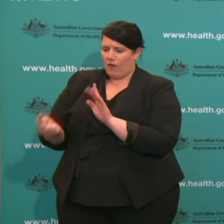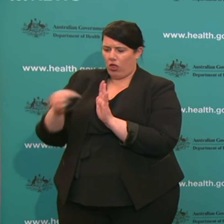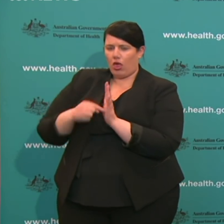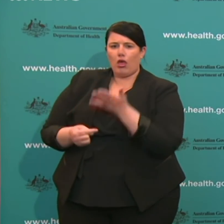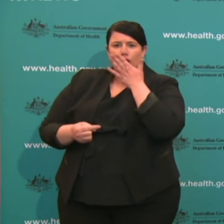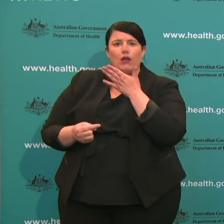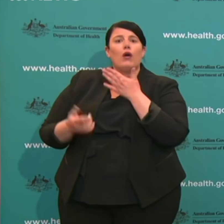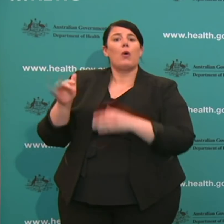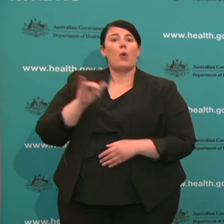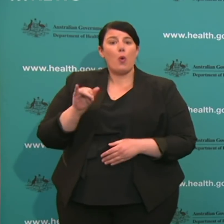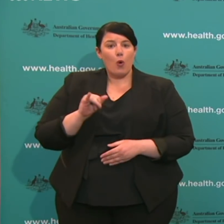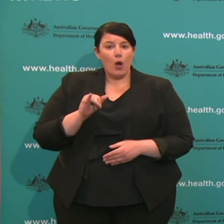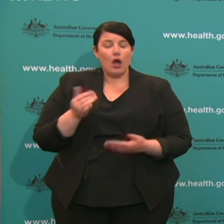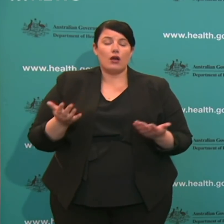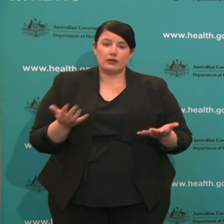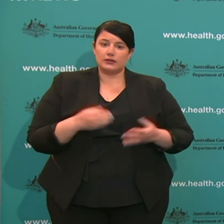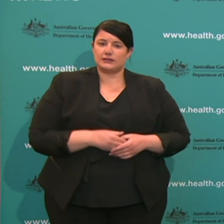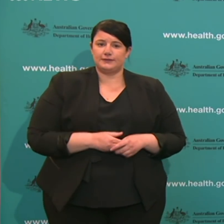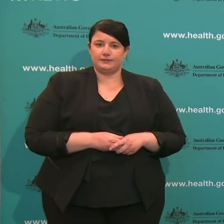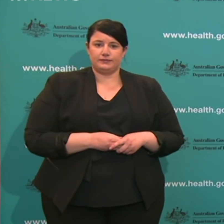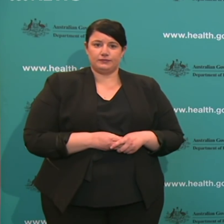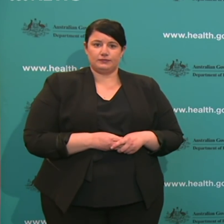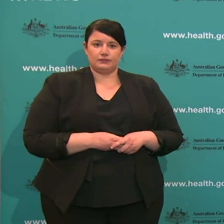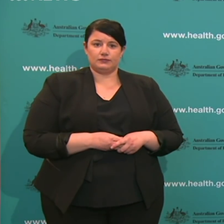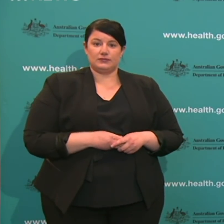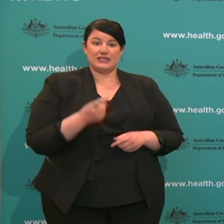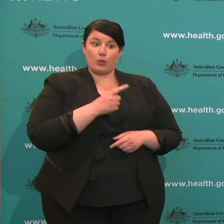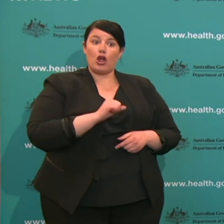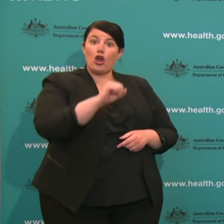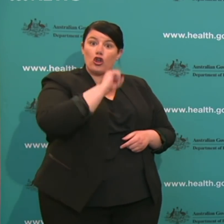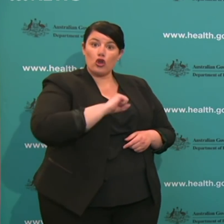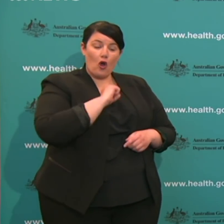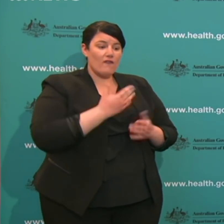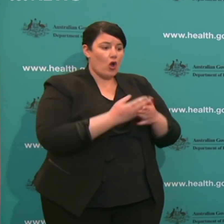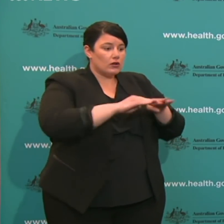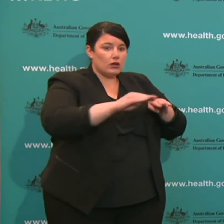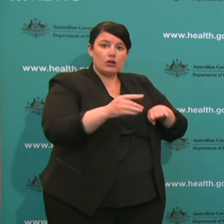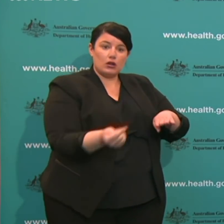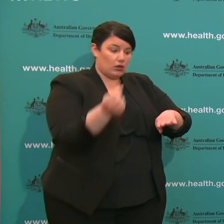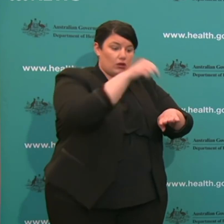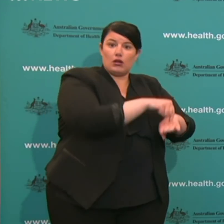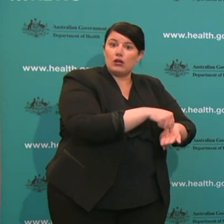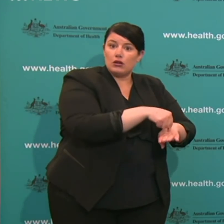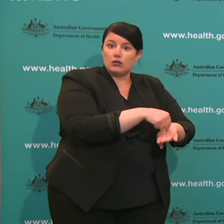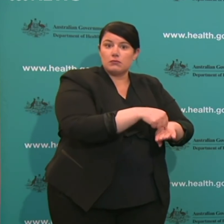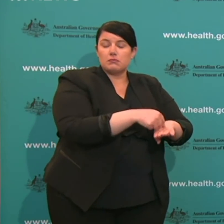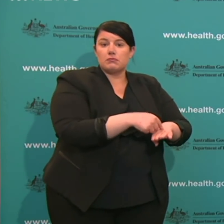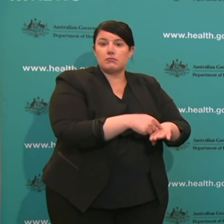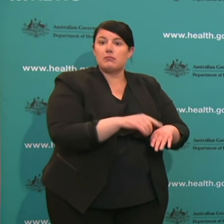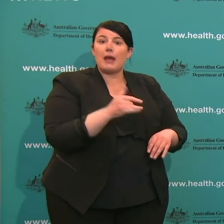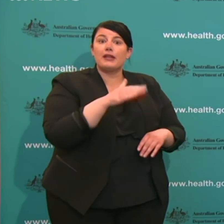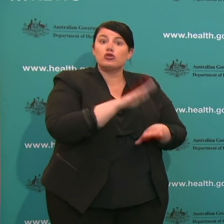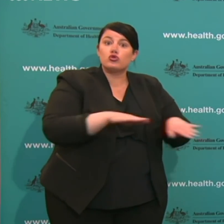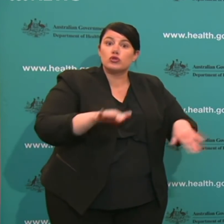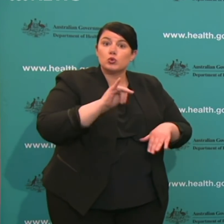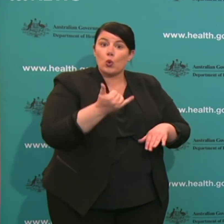or alternatively, large droplets land on surfaces, sometimes on kids' toys and